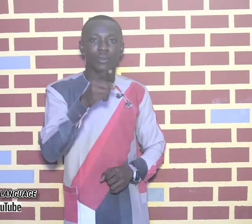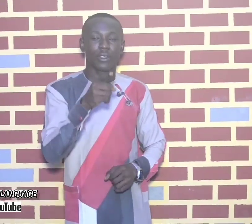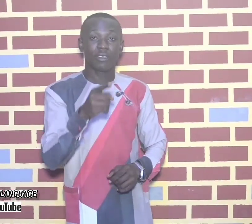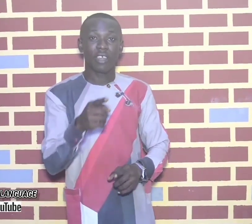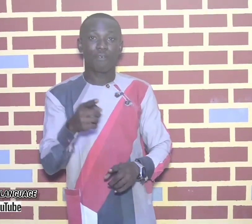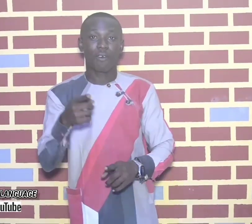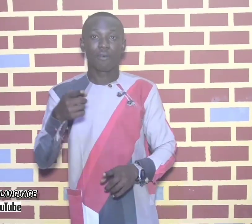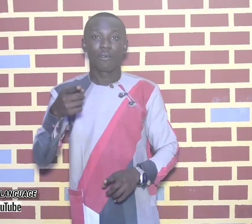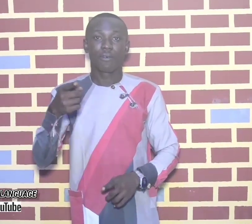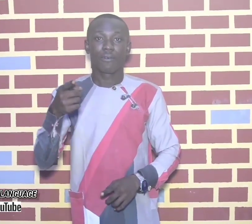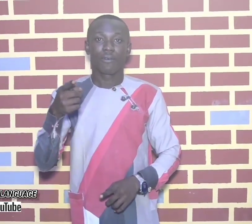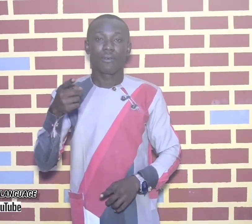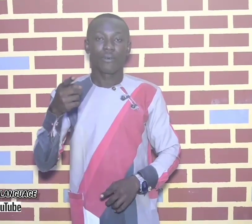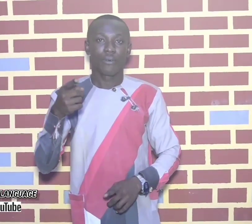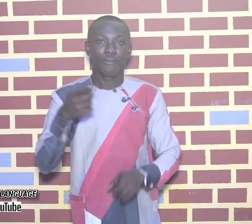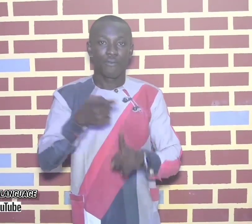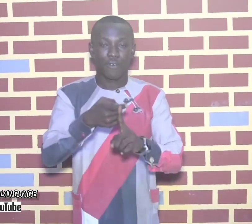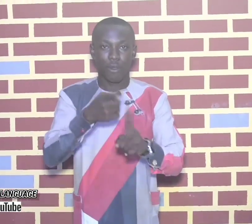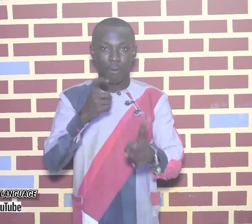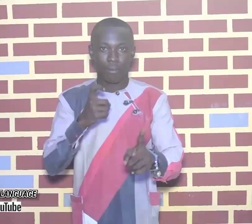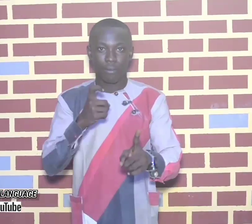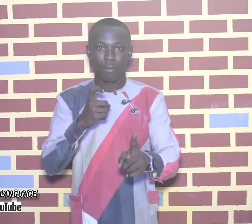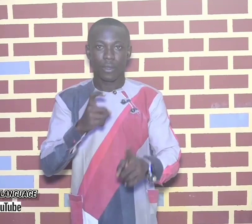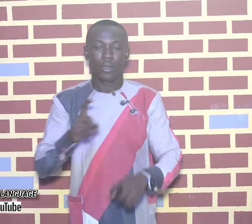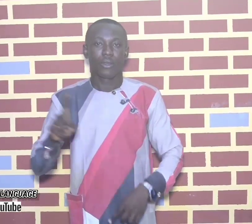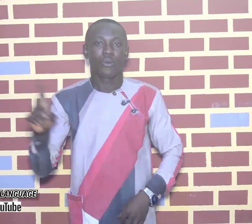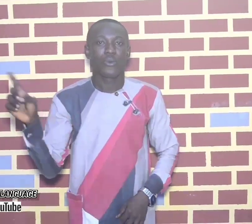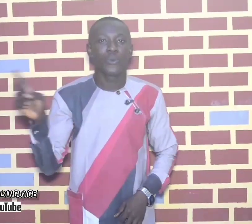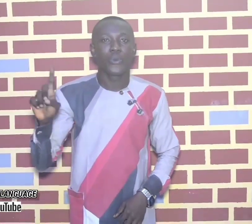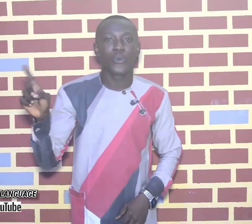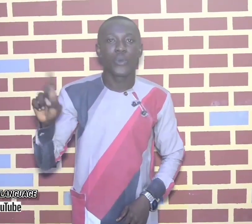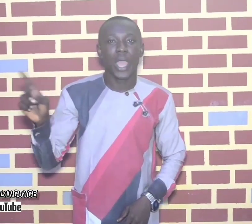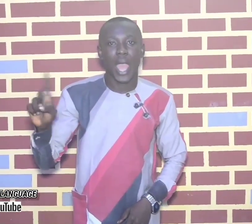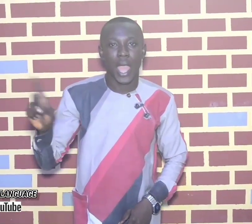This sign for from. Where?